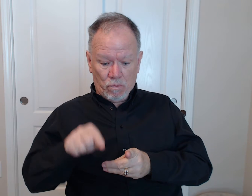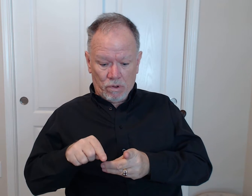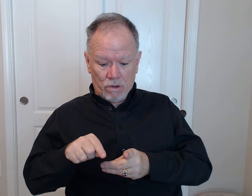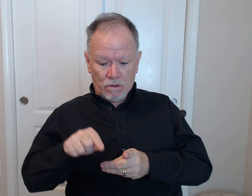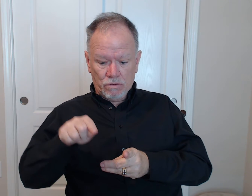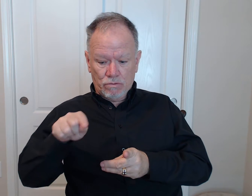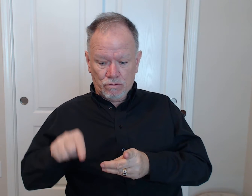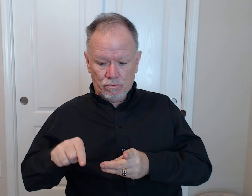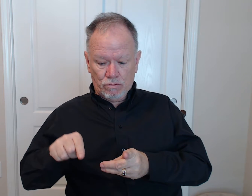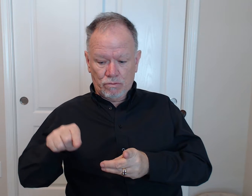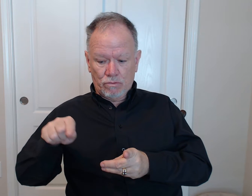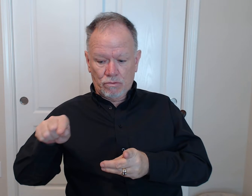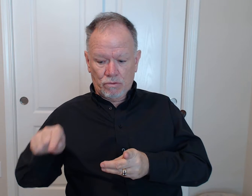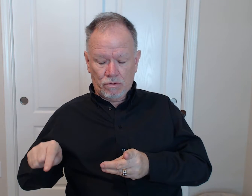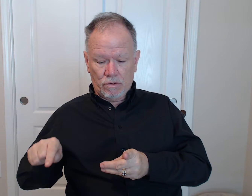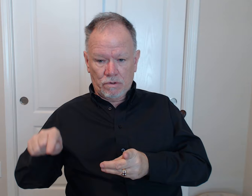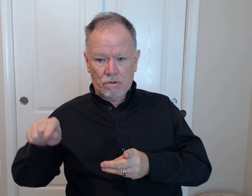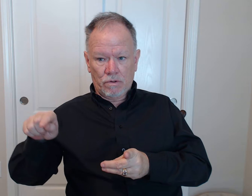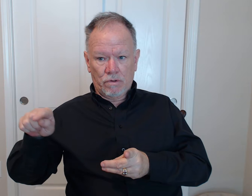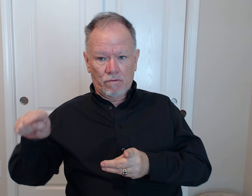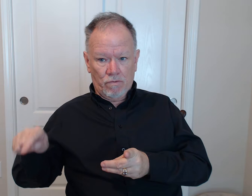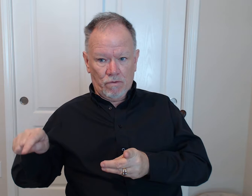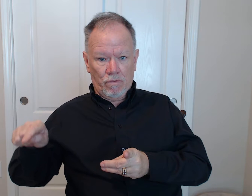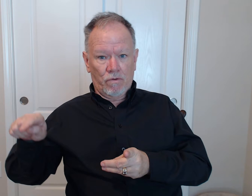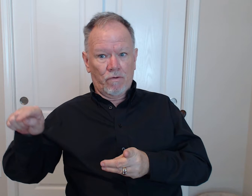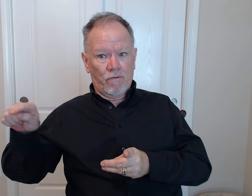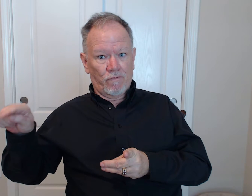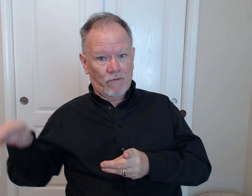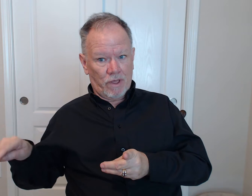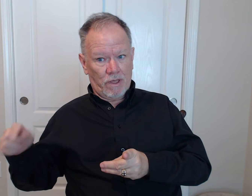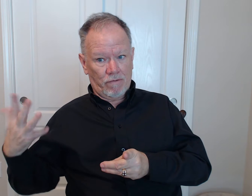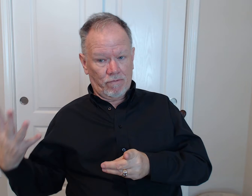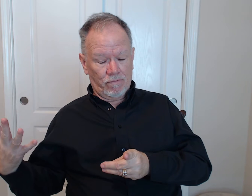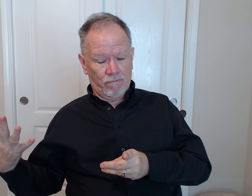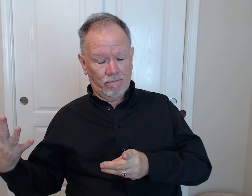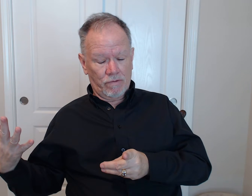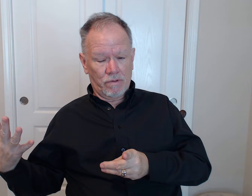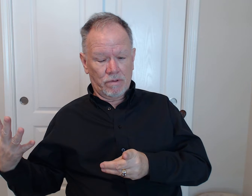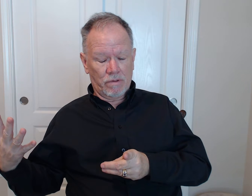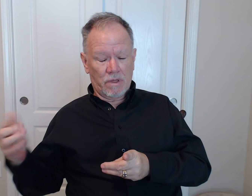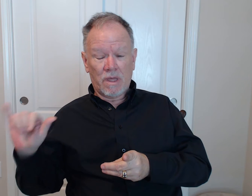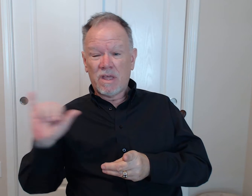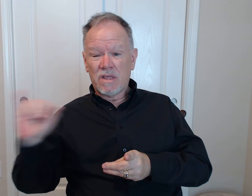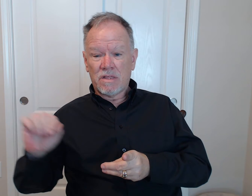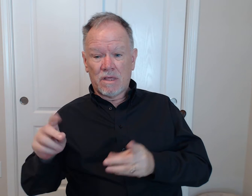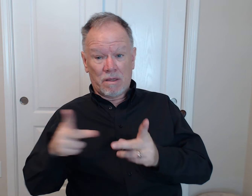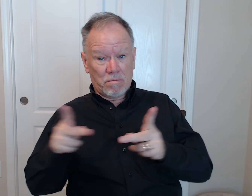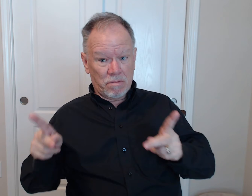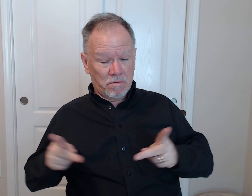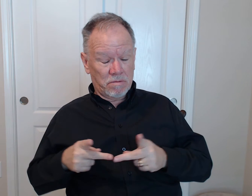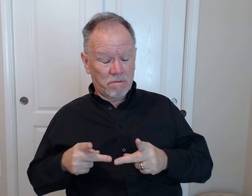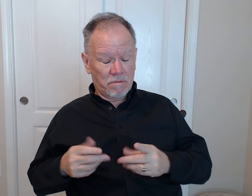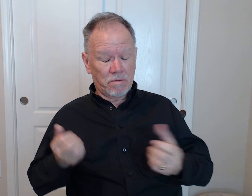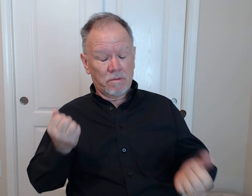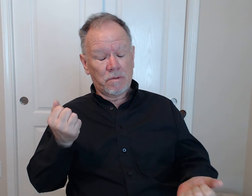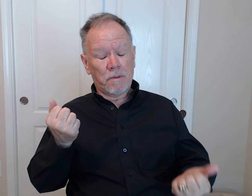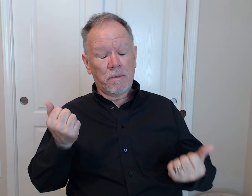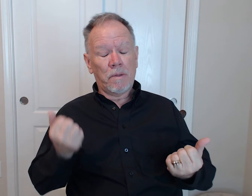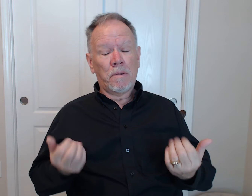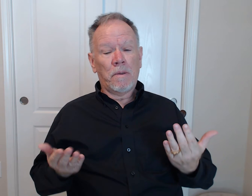3, 4, 5. Oh, we get to the same place. And I think you might want to try this on a bunch of problems, and you'll see it always works out. That